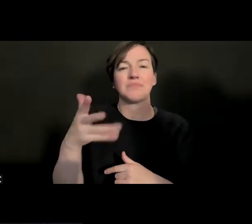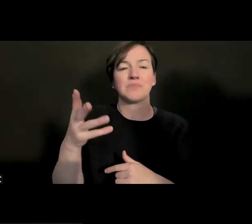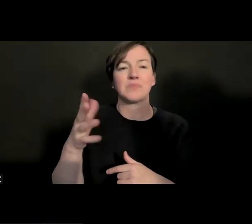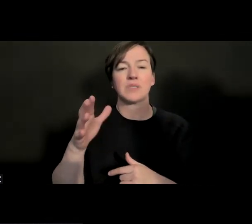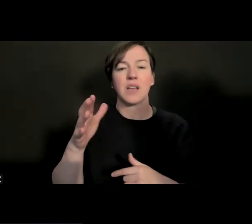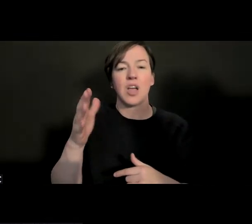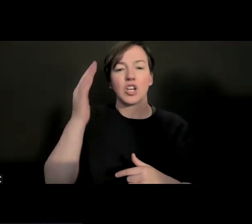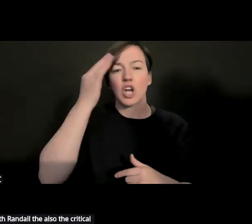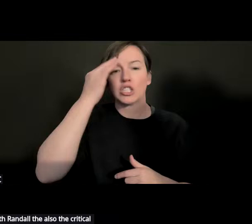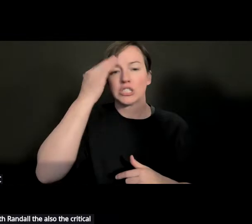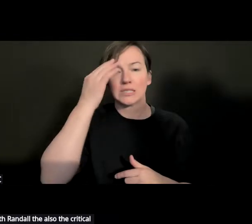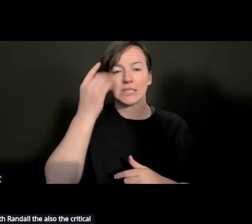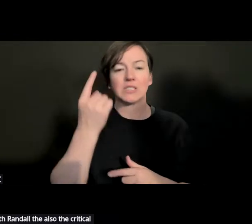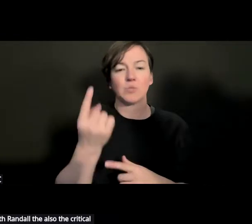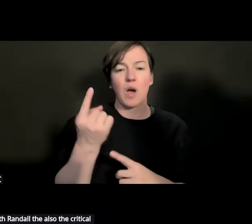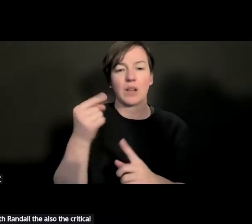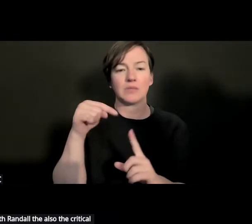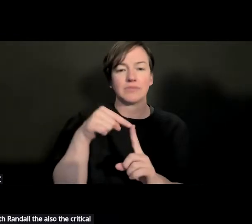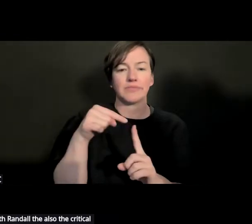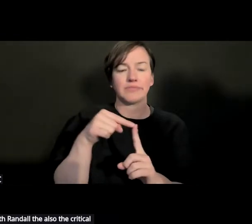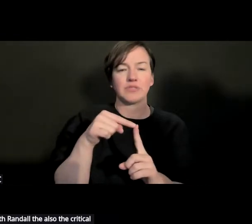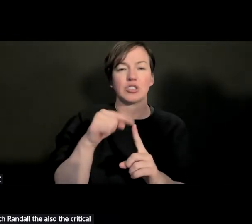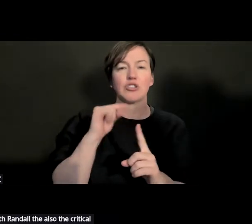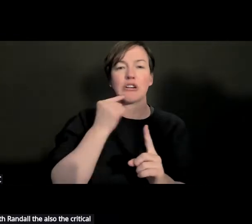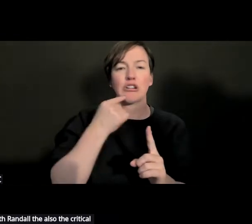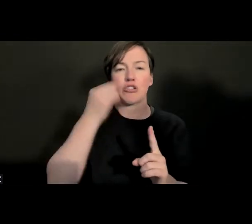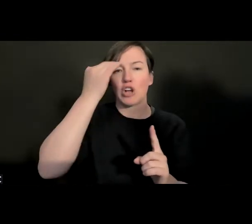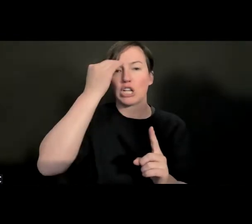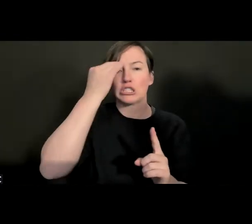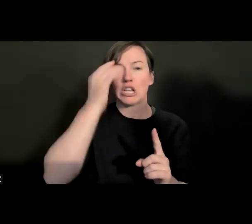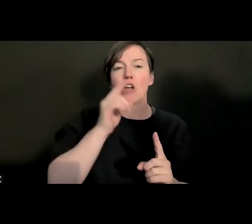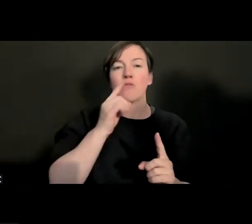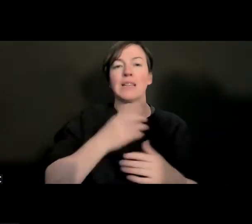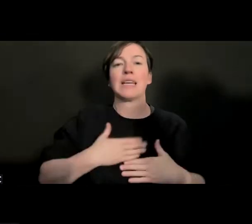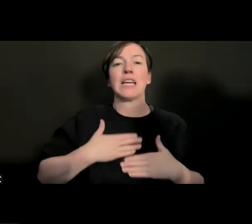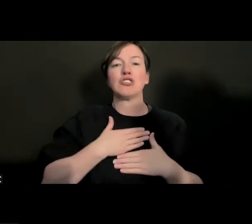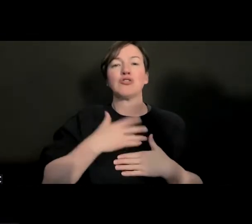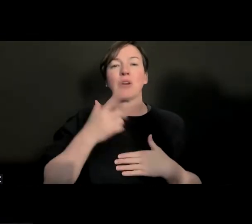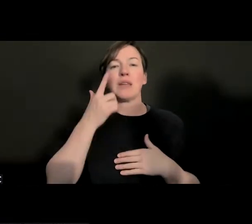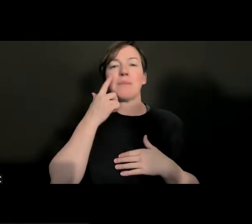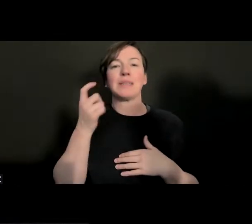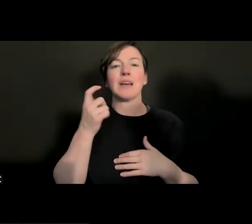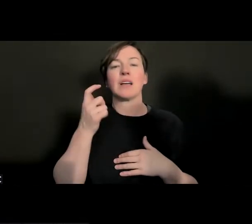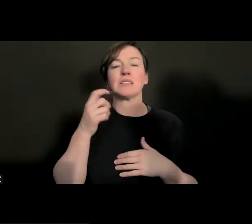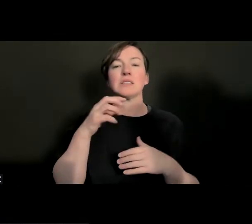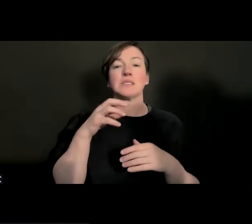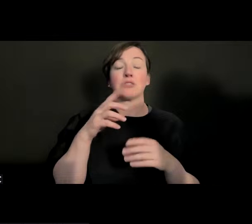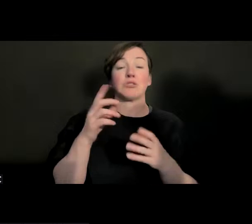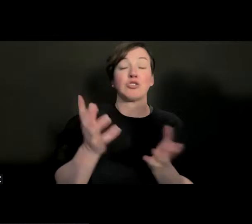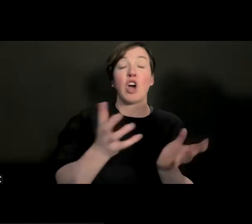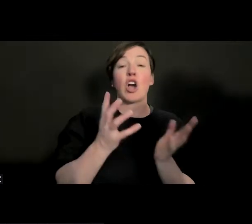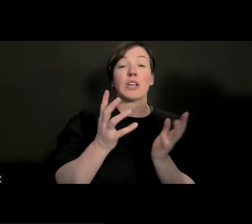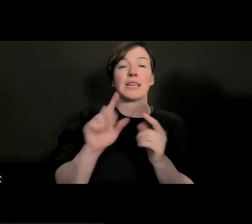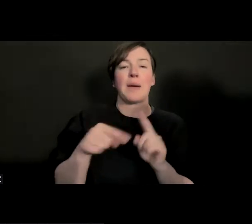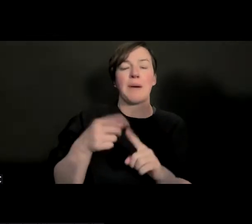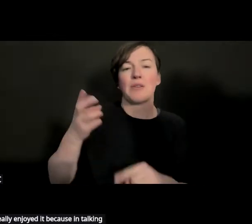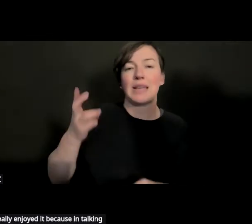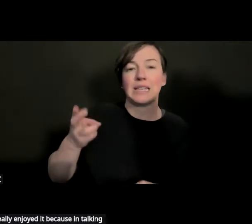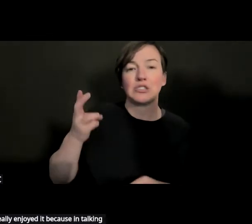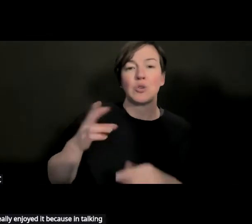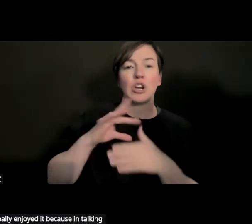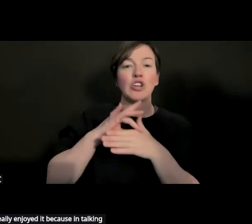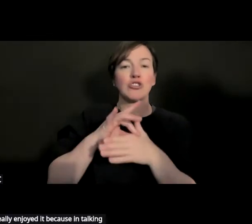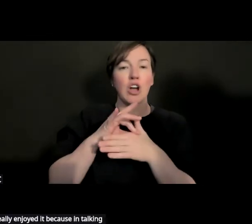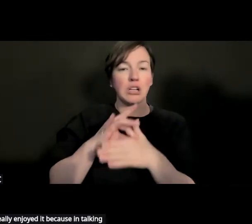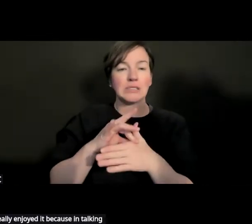consciousness one. And I actually really enjoyed it because in talking about historical context,